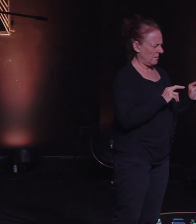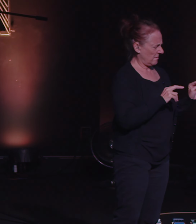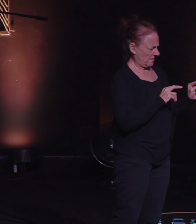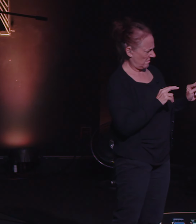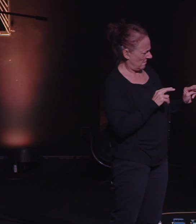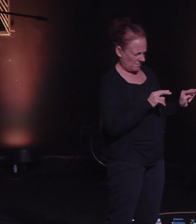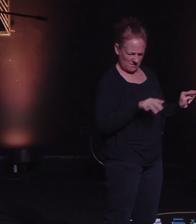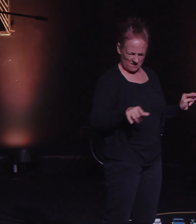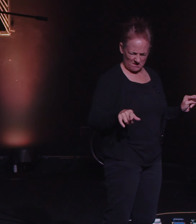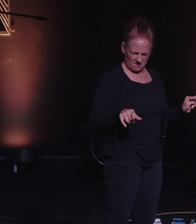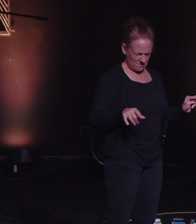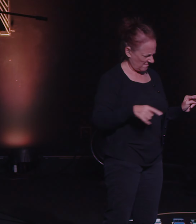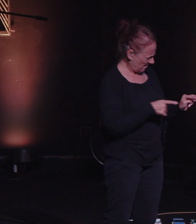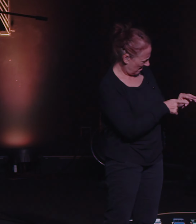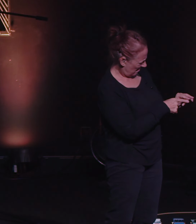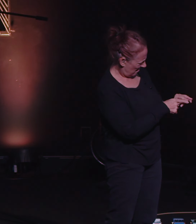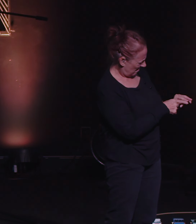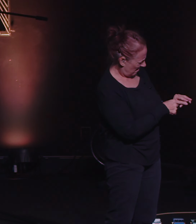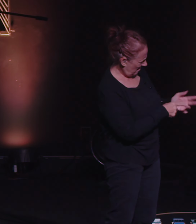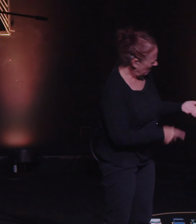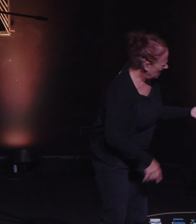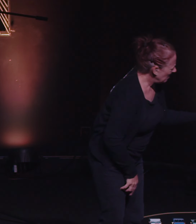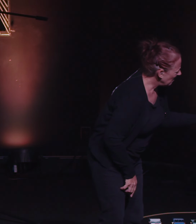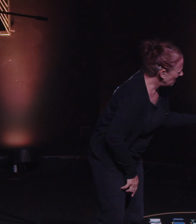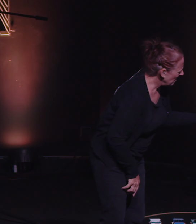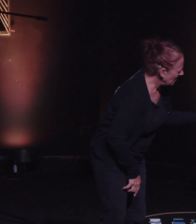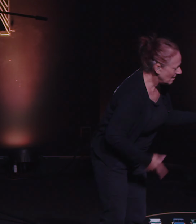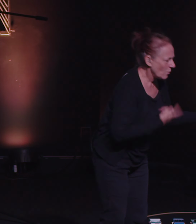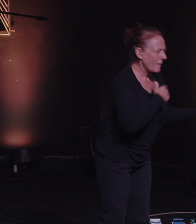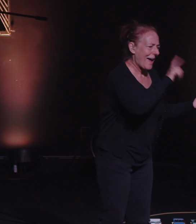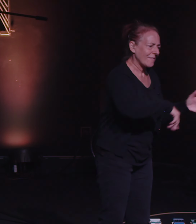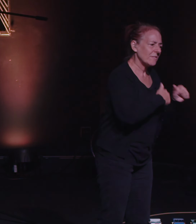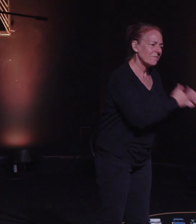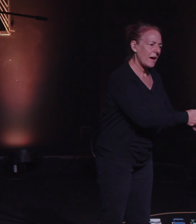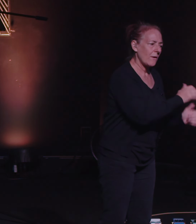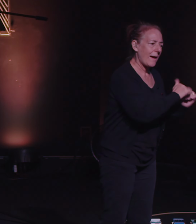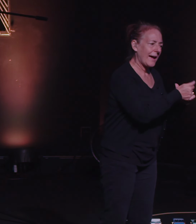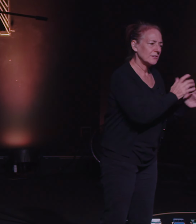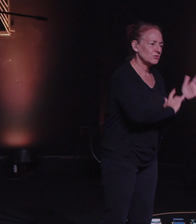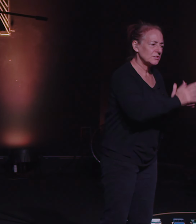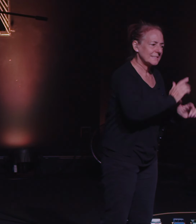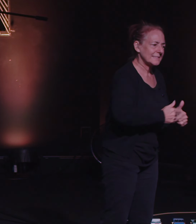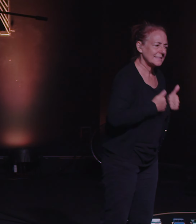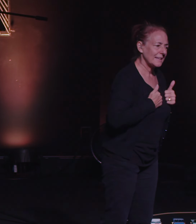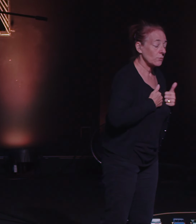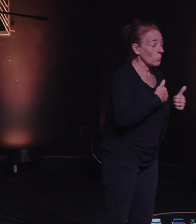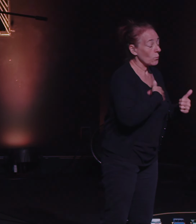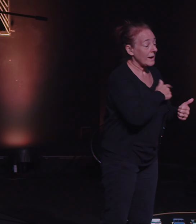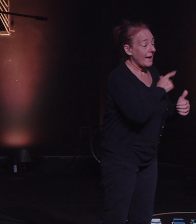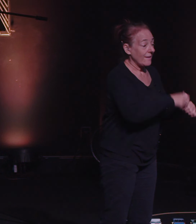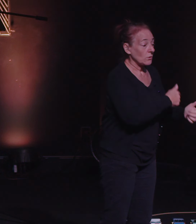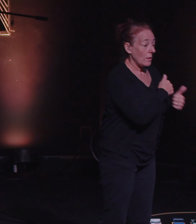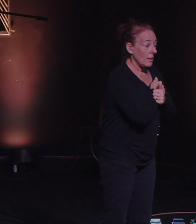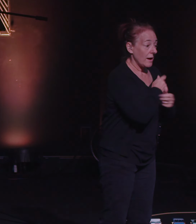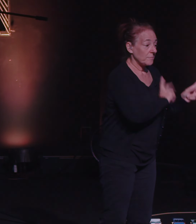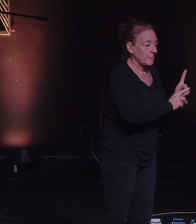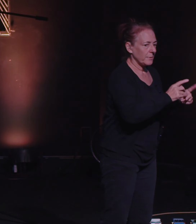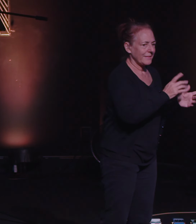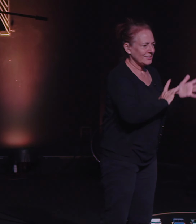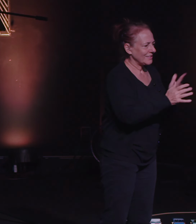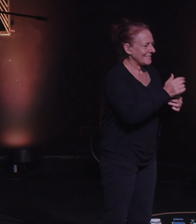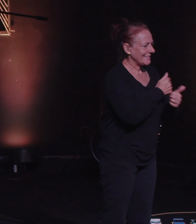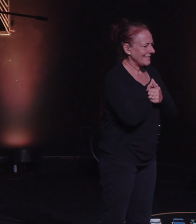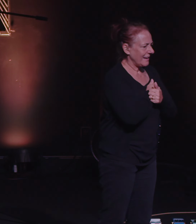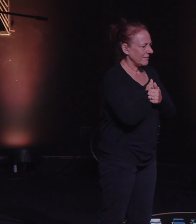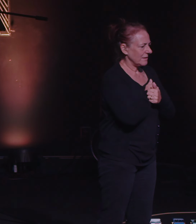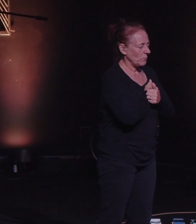maybe things are so bad because I'm not living the way that Jesus lived in the world and loving people that Jesus loved, we shift to, well, it's because